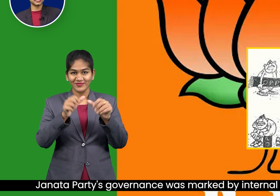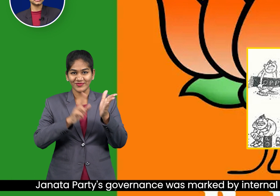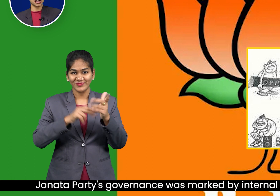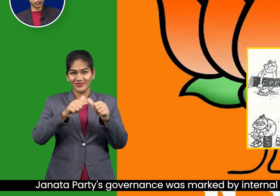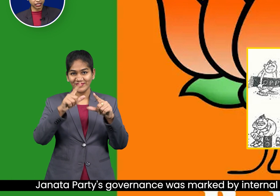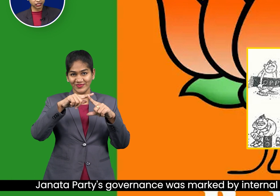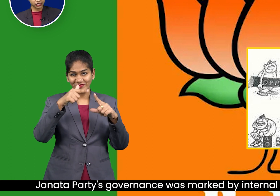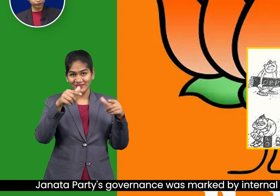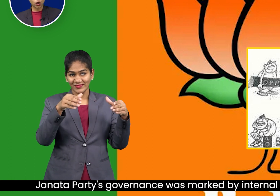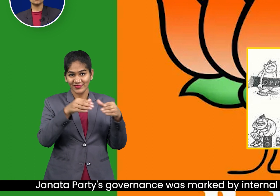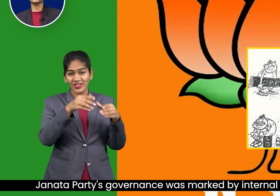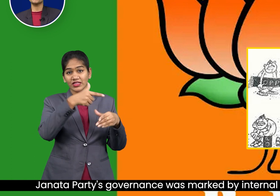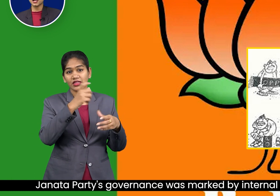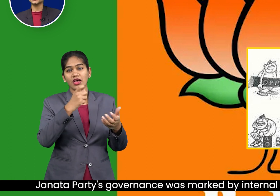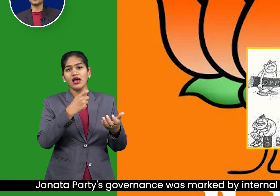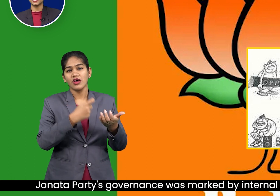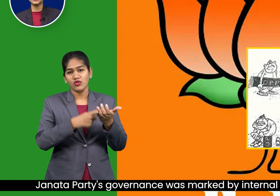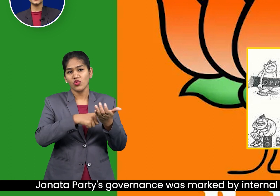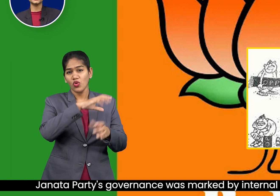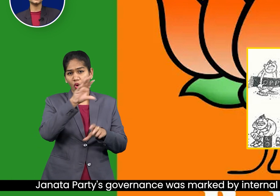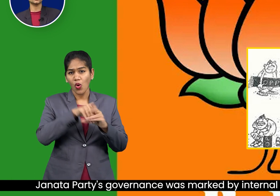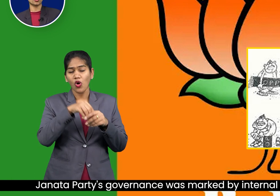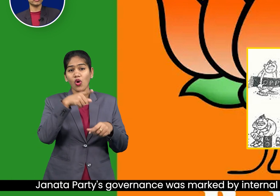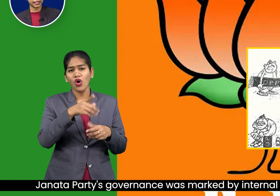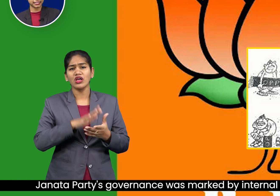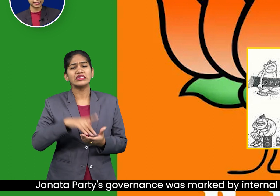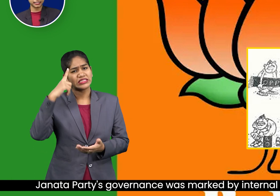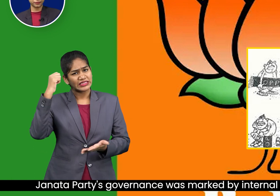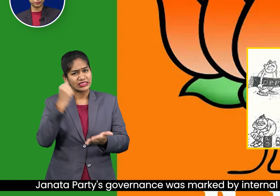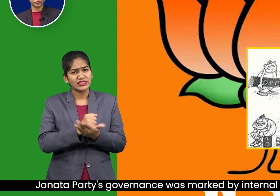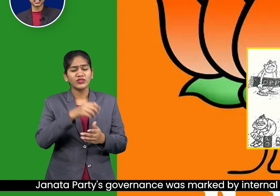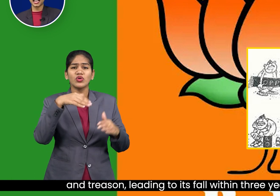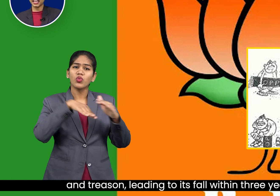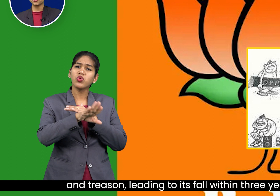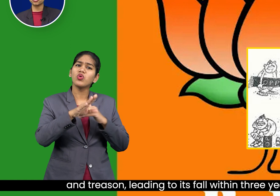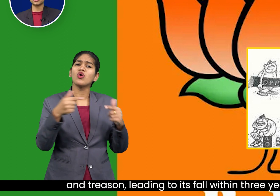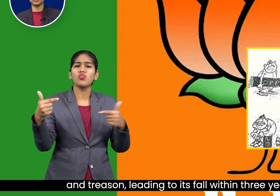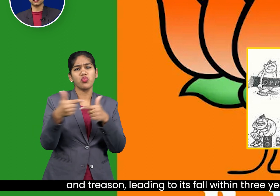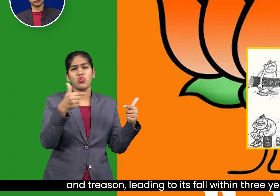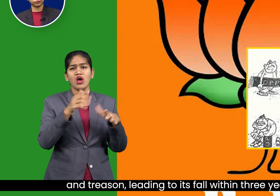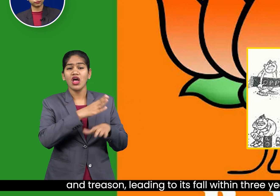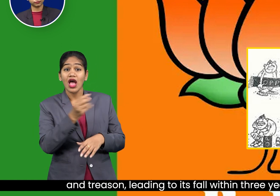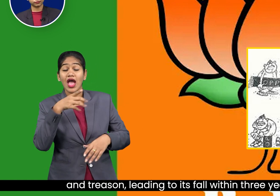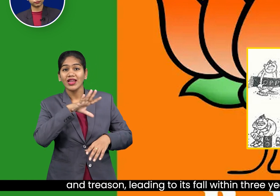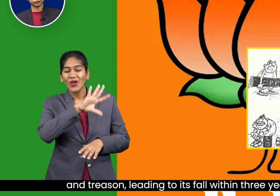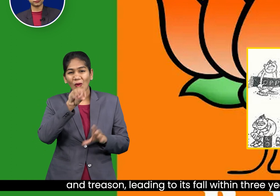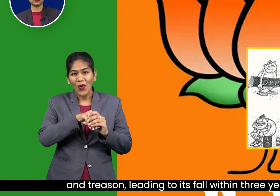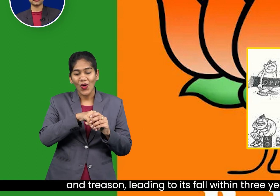Janata Party's governance was marked by internal conflicts and treason.